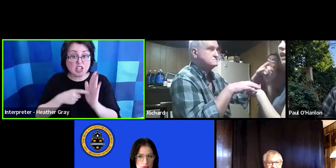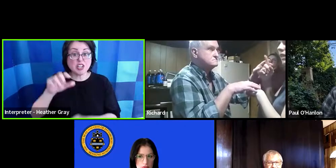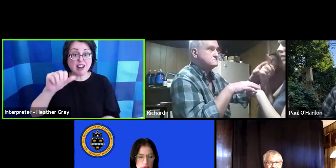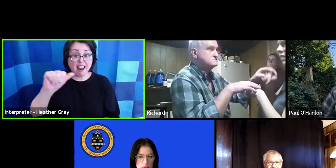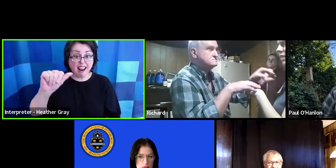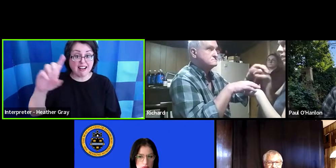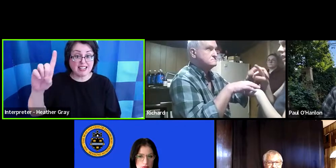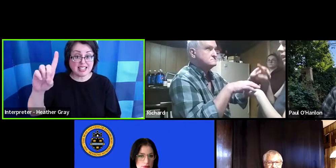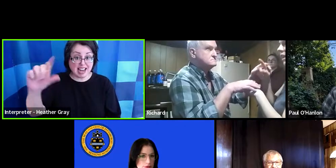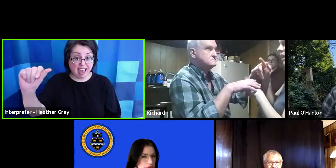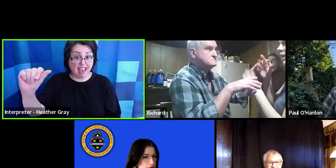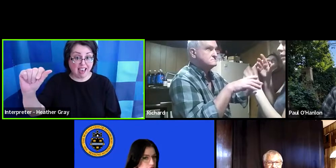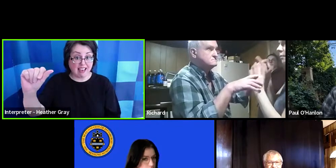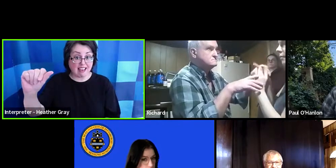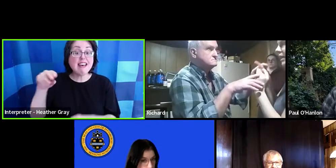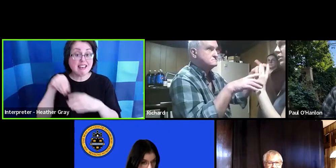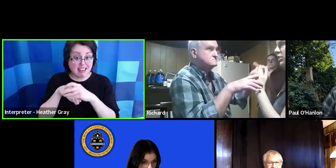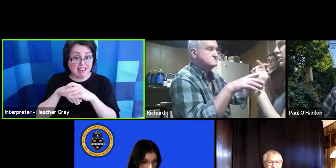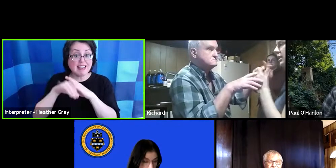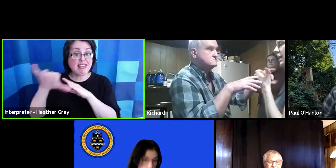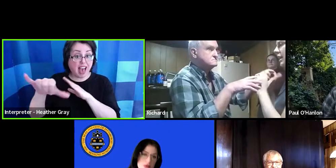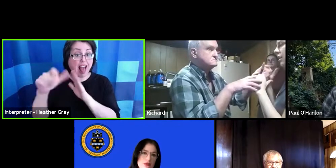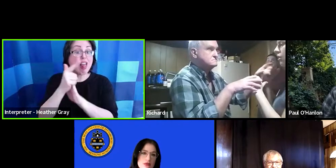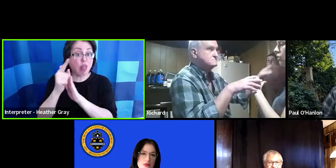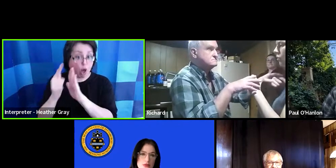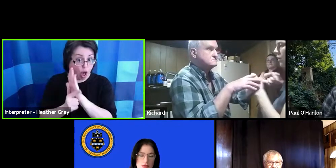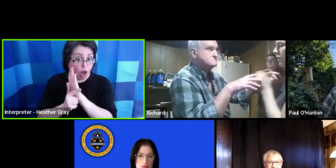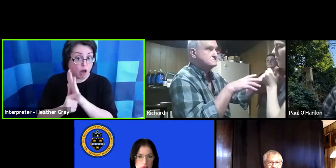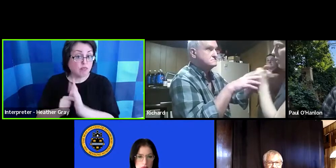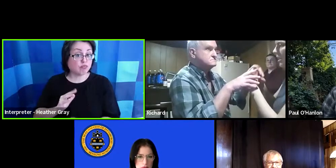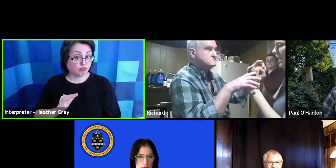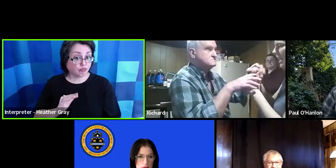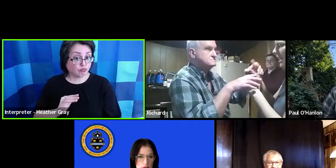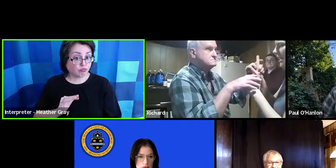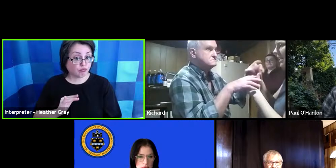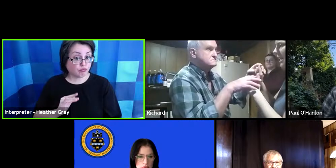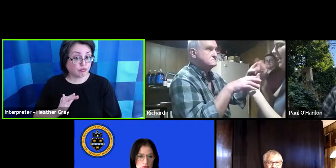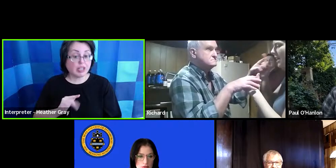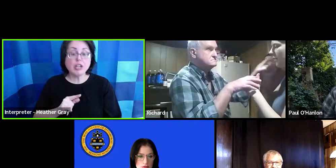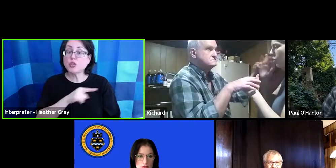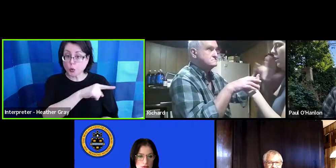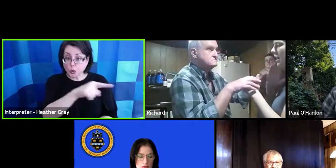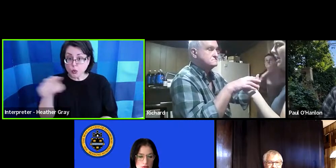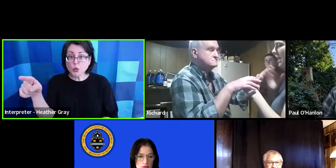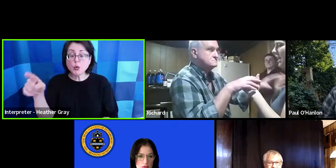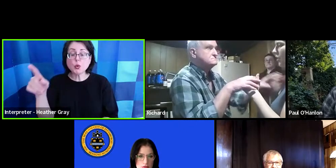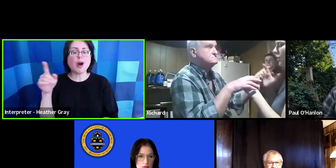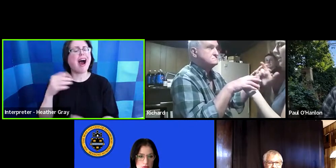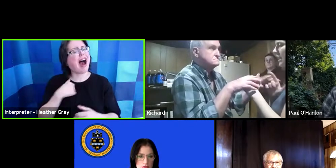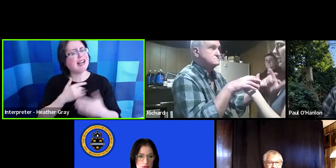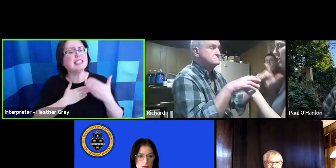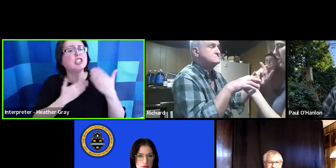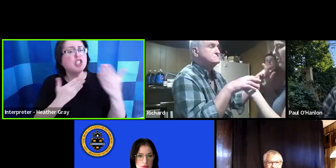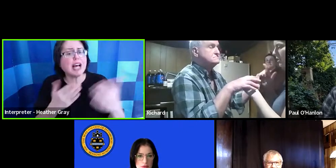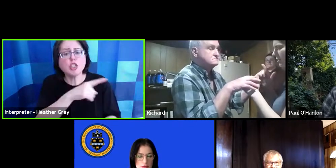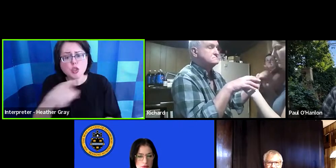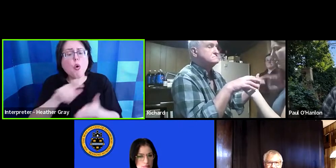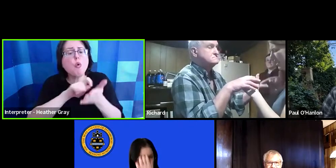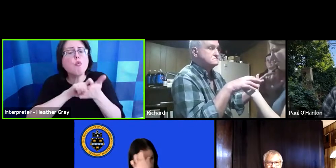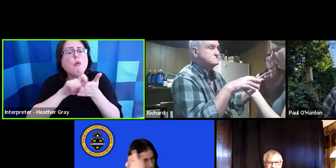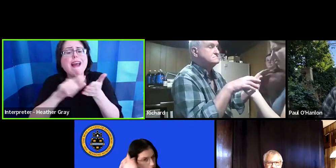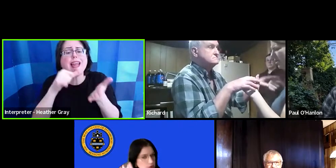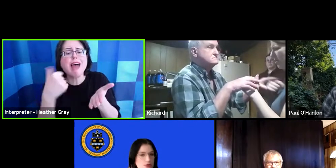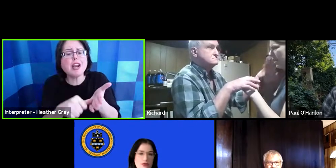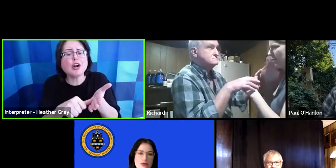ADA in that legislation. So what I wanted to suggest is that the task force write a letter to the editor of the